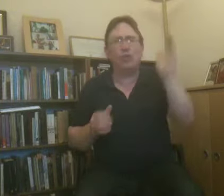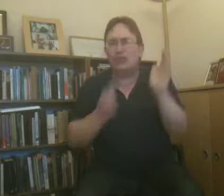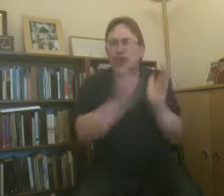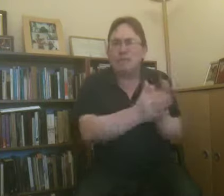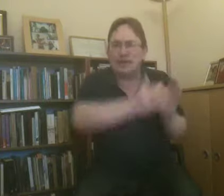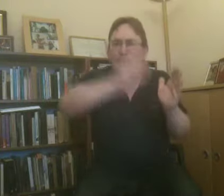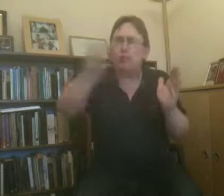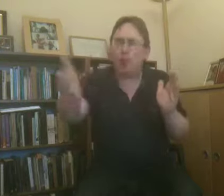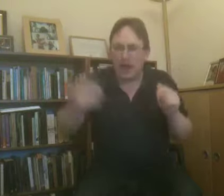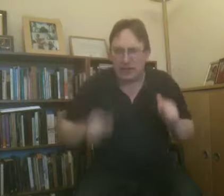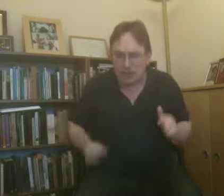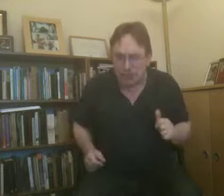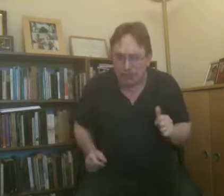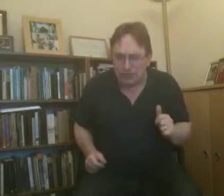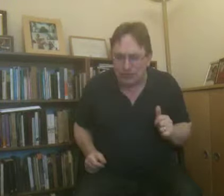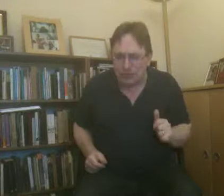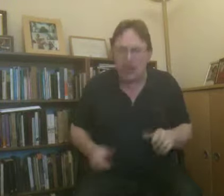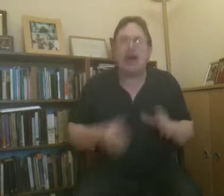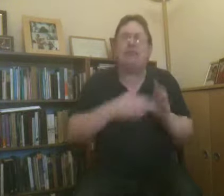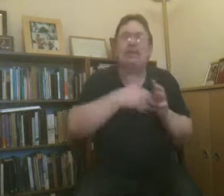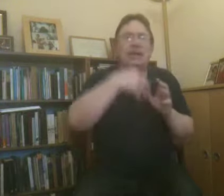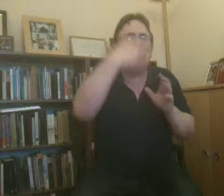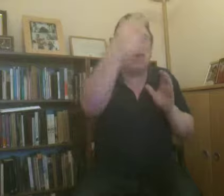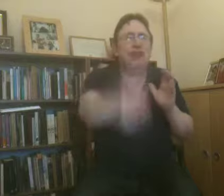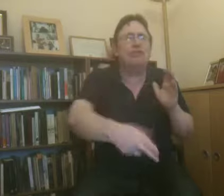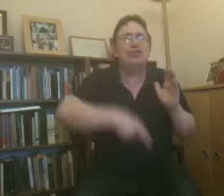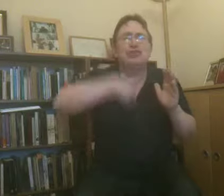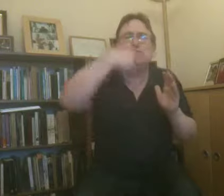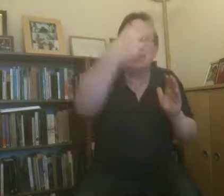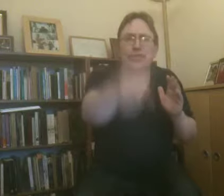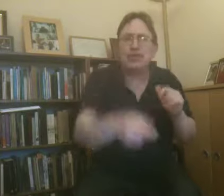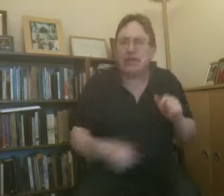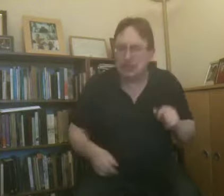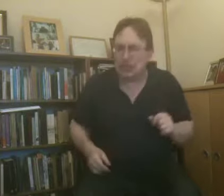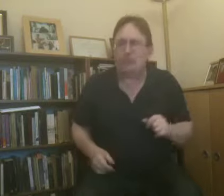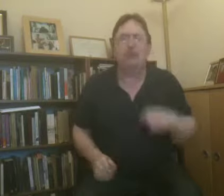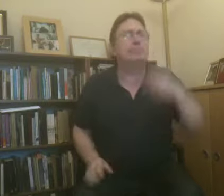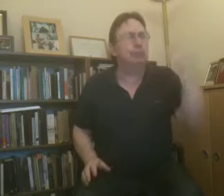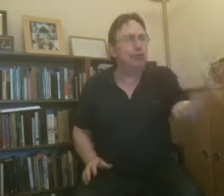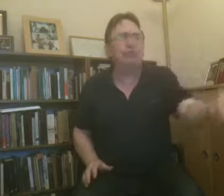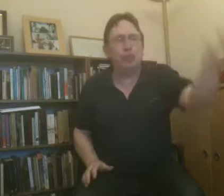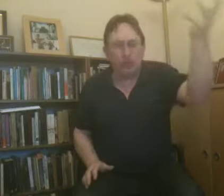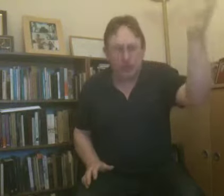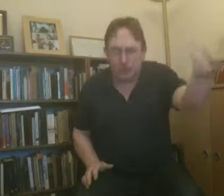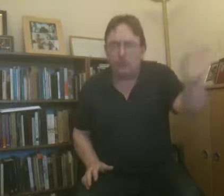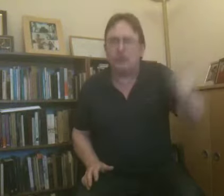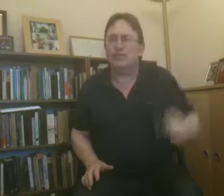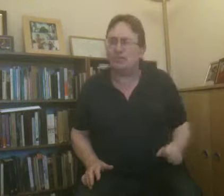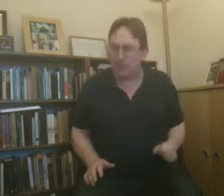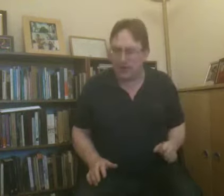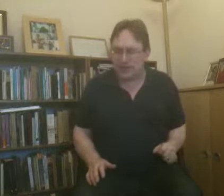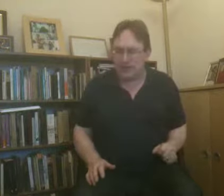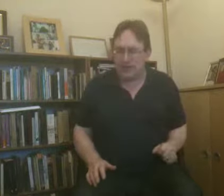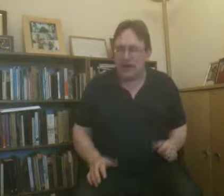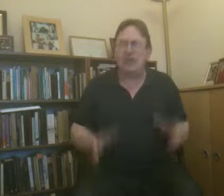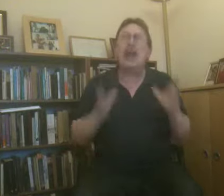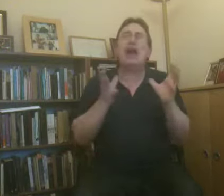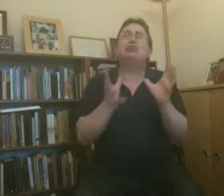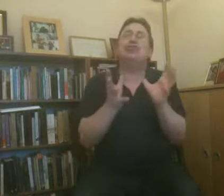water made into wine in chapter 2, and the part of the new birth in chapter 3, born of water, born of the Spirit. And now,